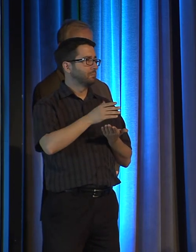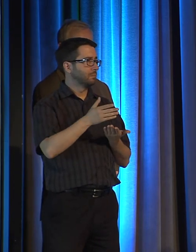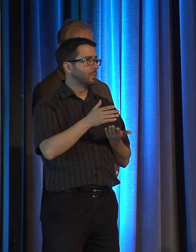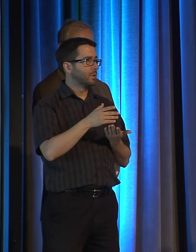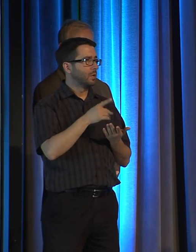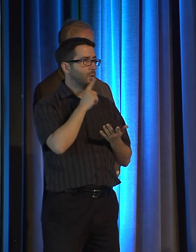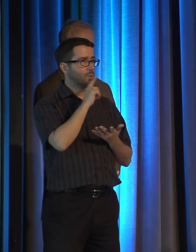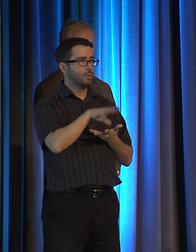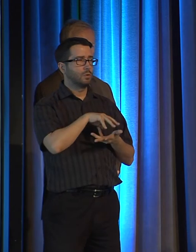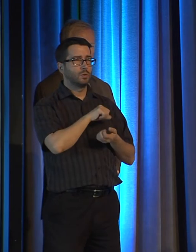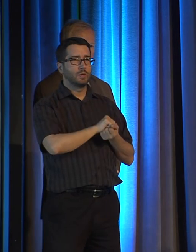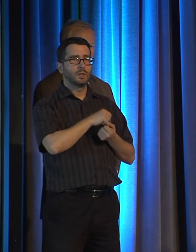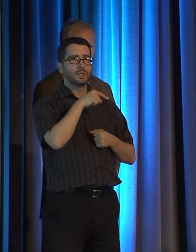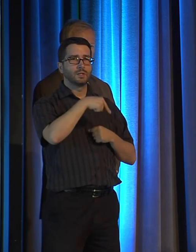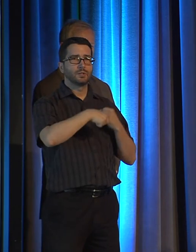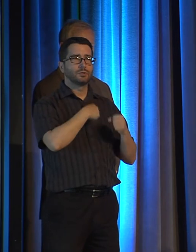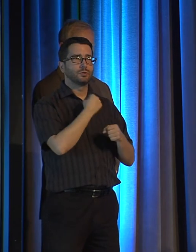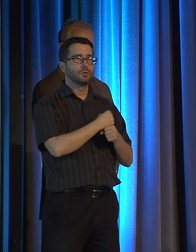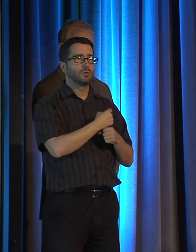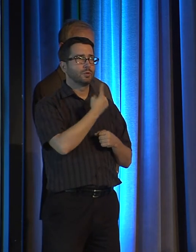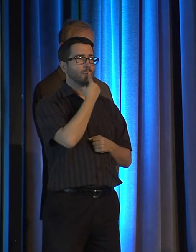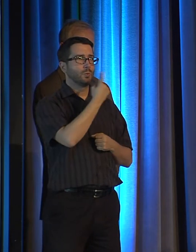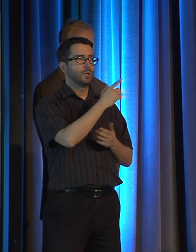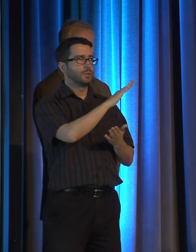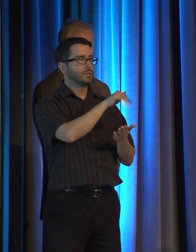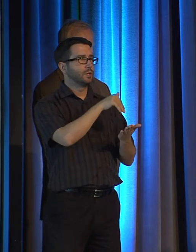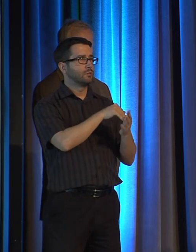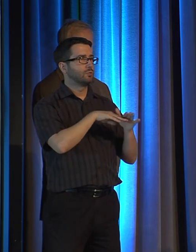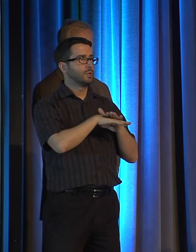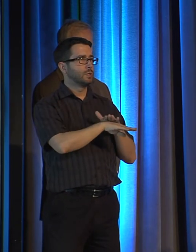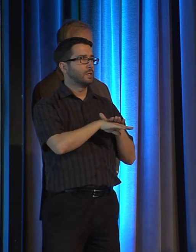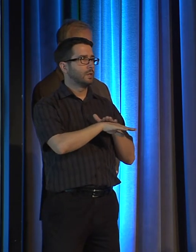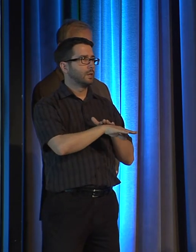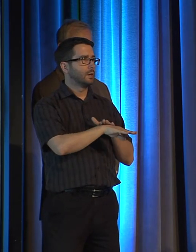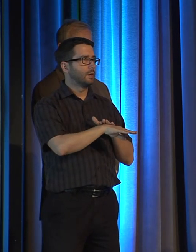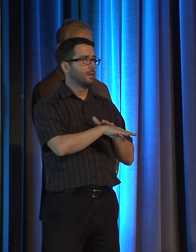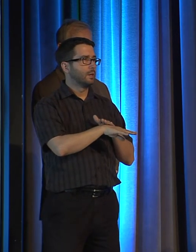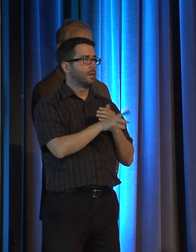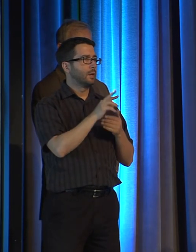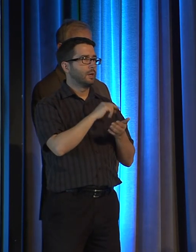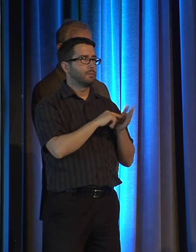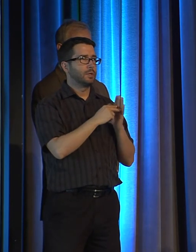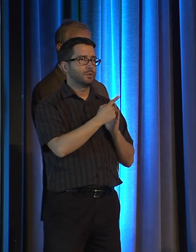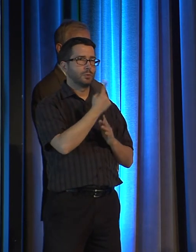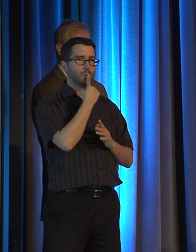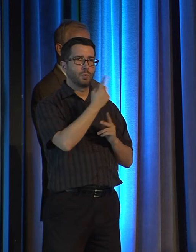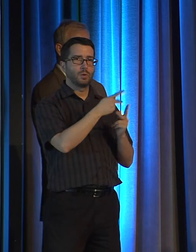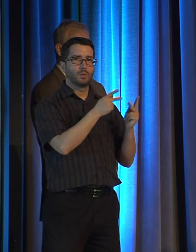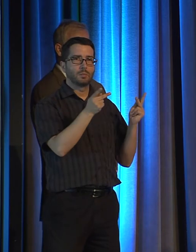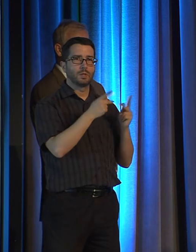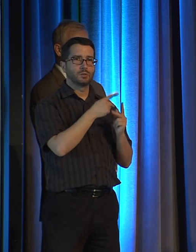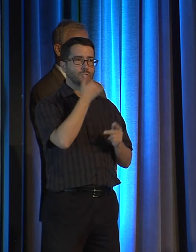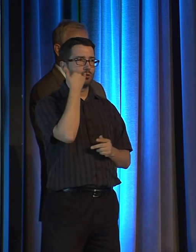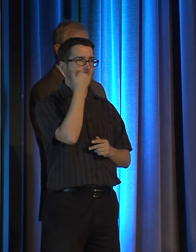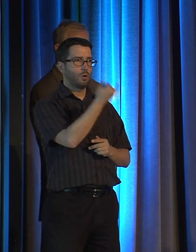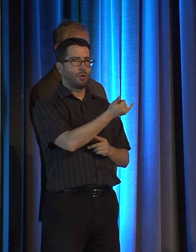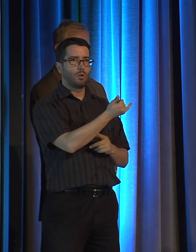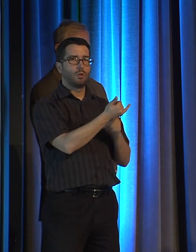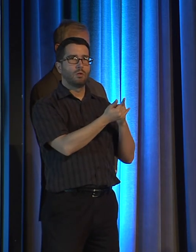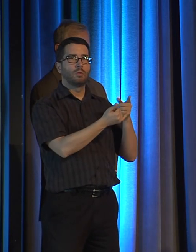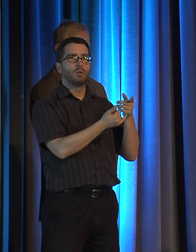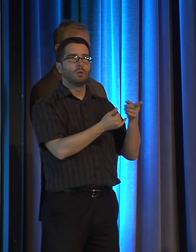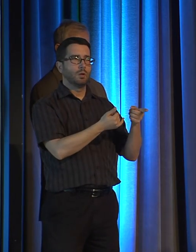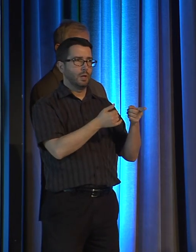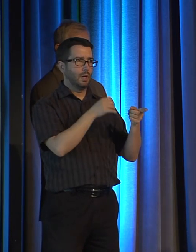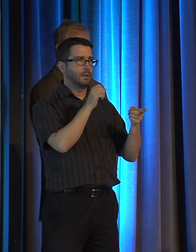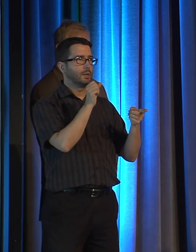completed this year, is one central intake so that people have one place to call, and then